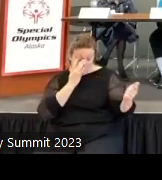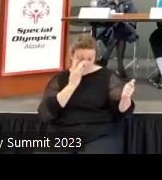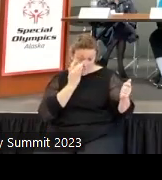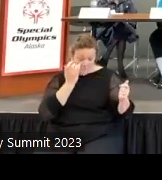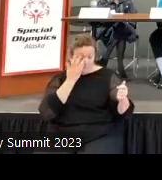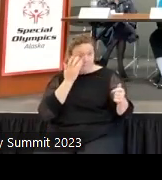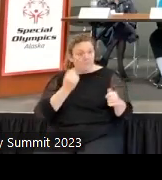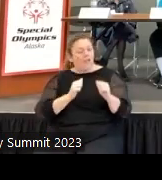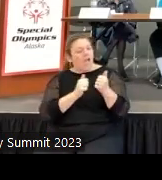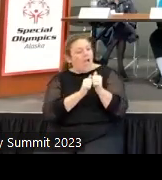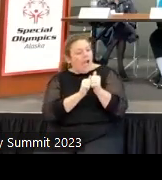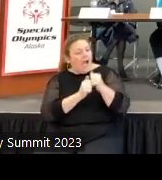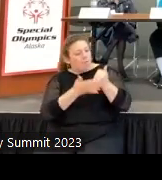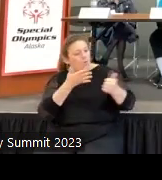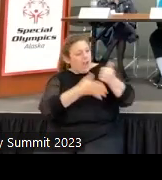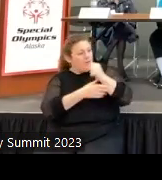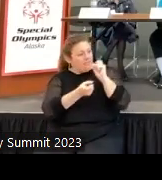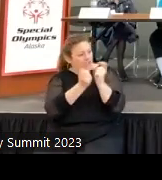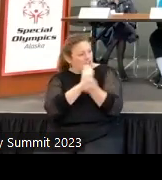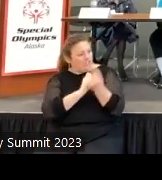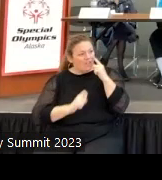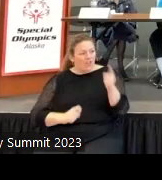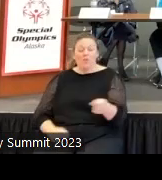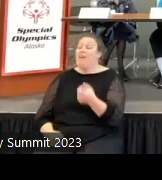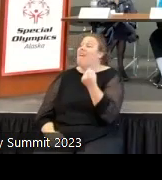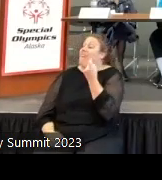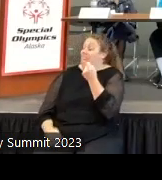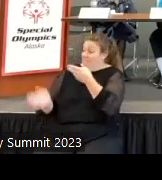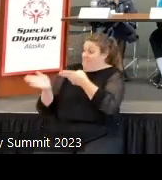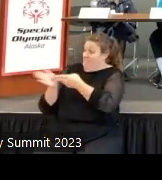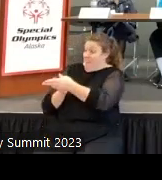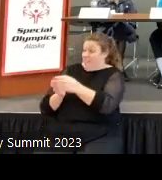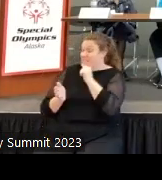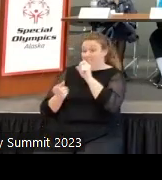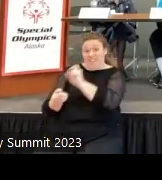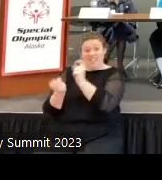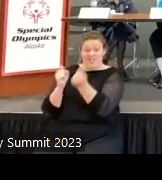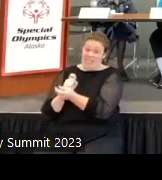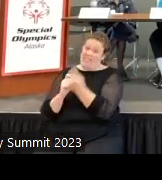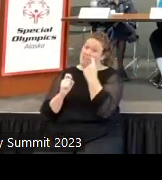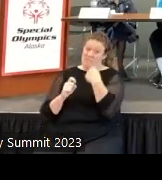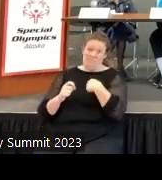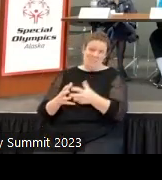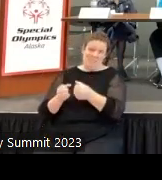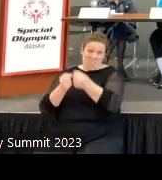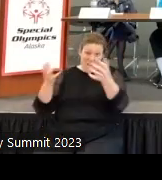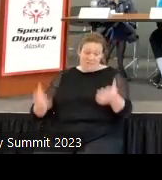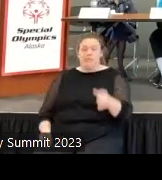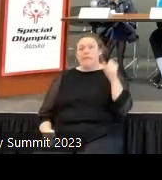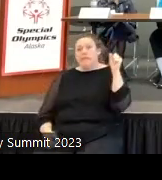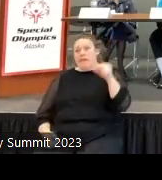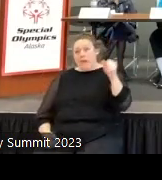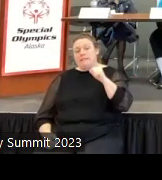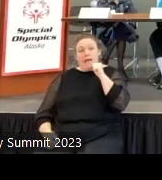older? You know, my priorities didn't change that much. Yes, I'm not running marathons in 3 hours and 3 minutes.